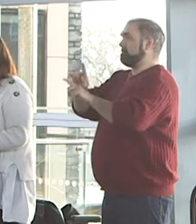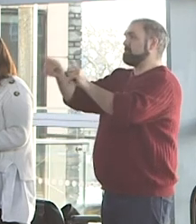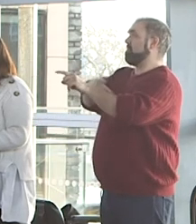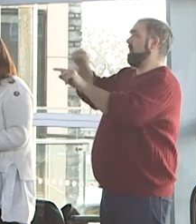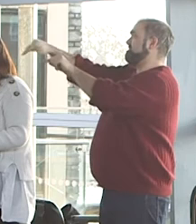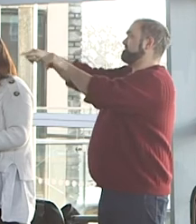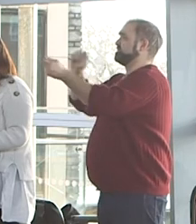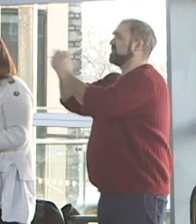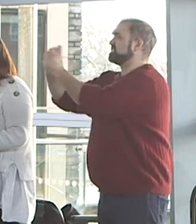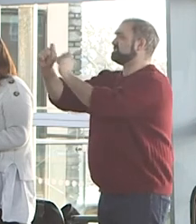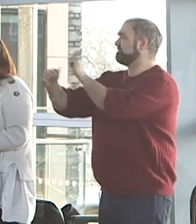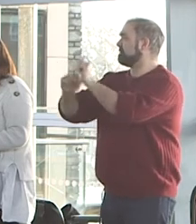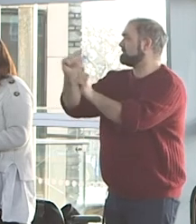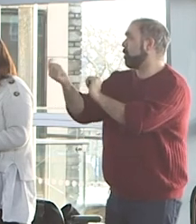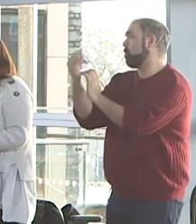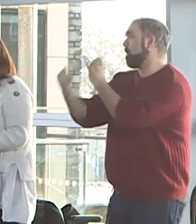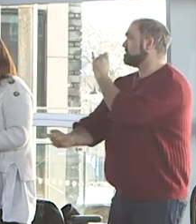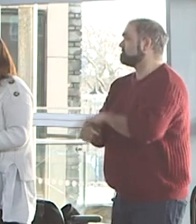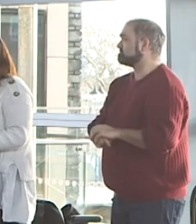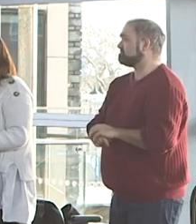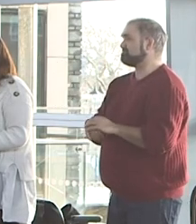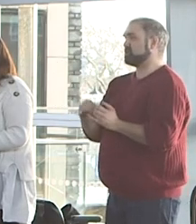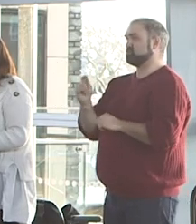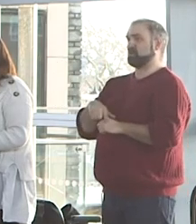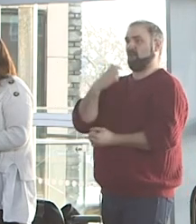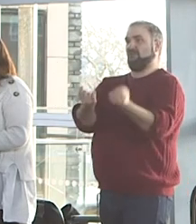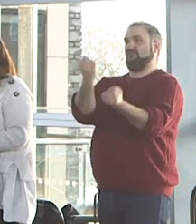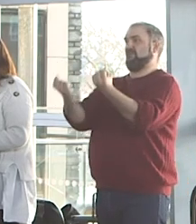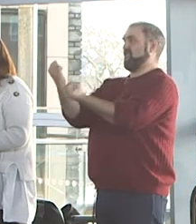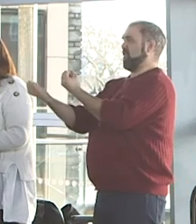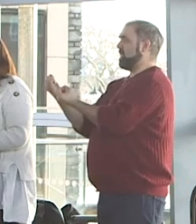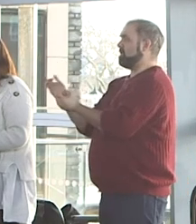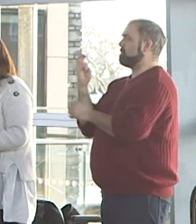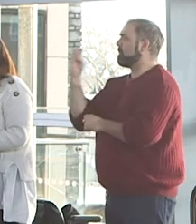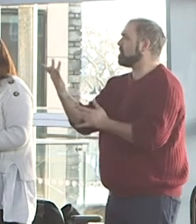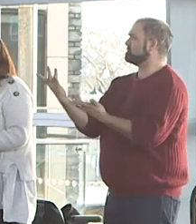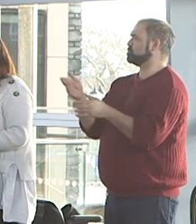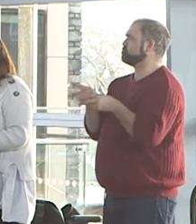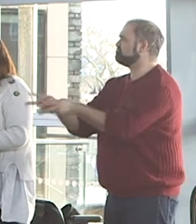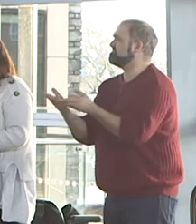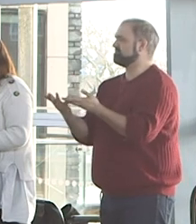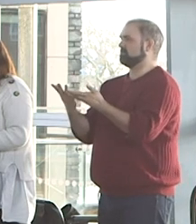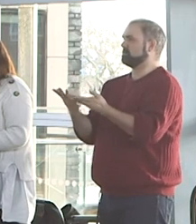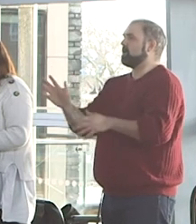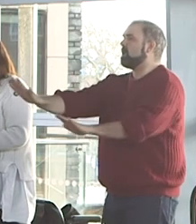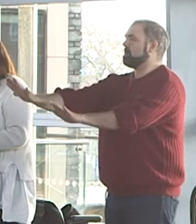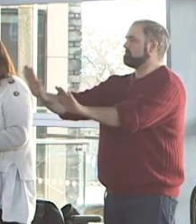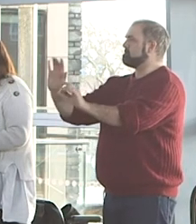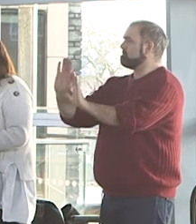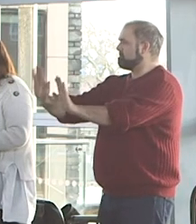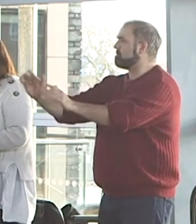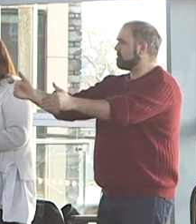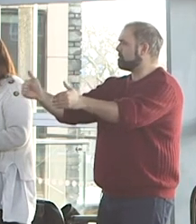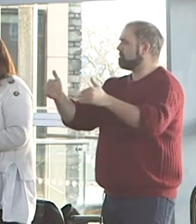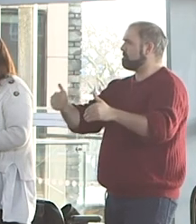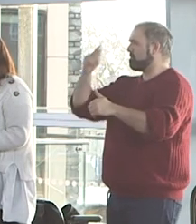worse. Hopefully next time you make a quick judgment on anyone on the bus, on the street, in the media, I want you to take a moment